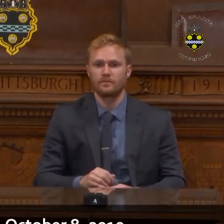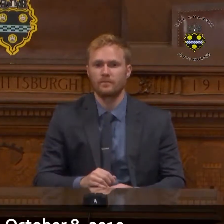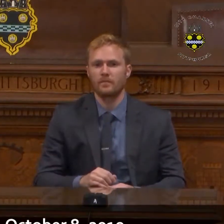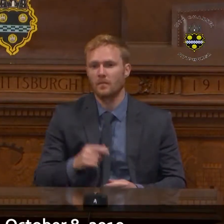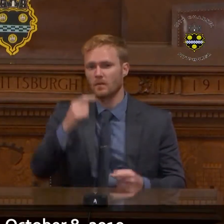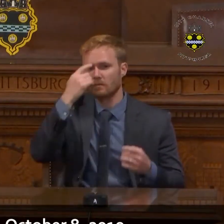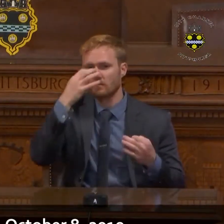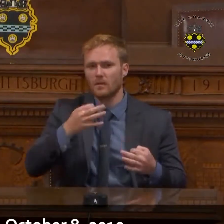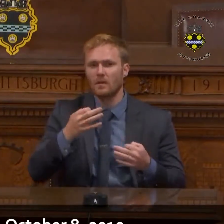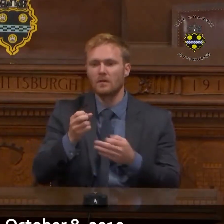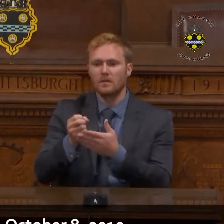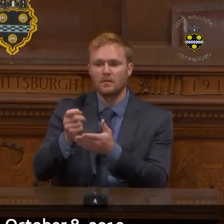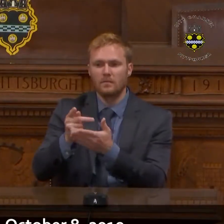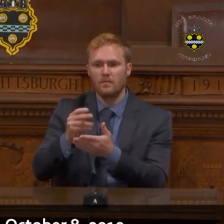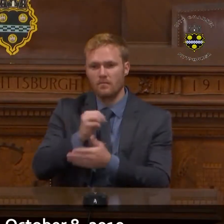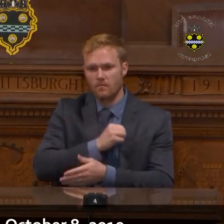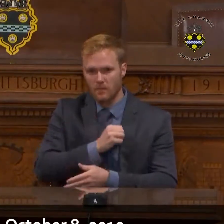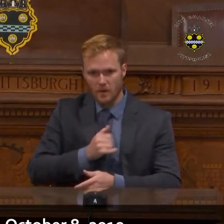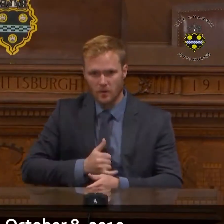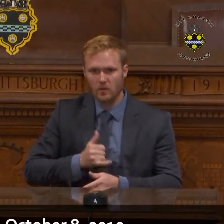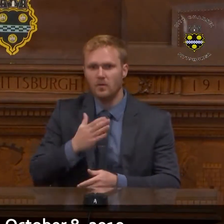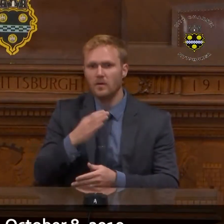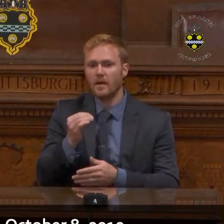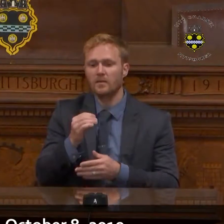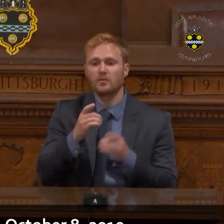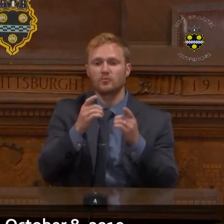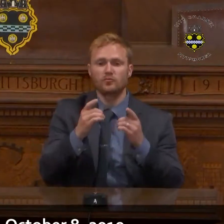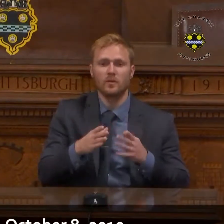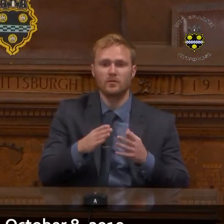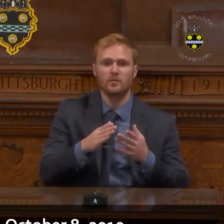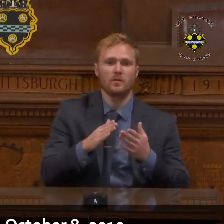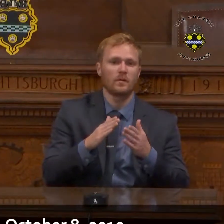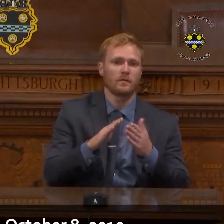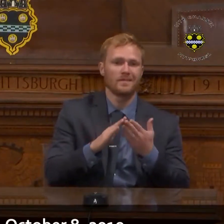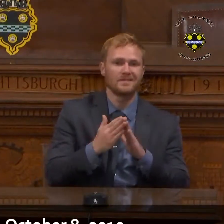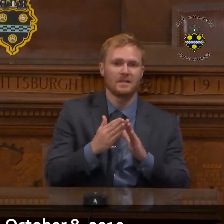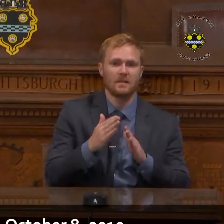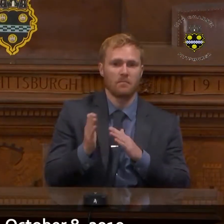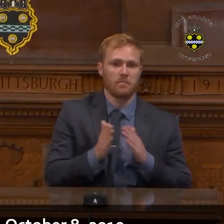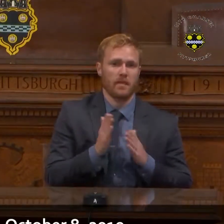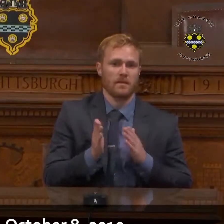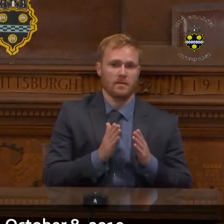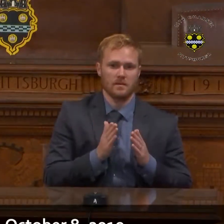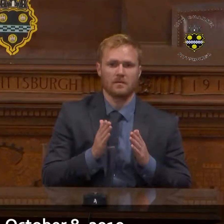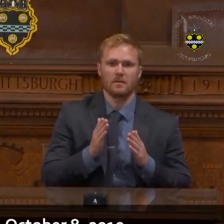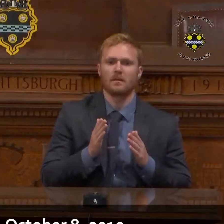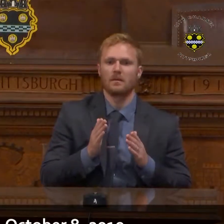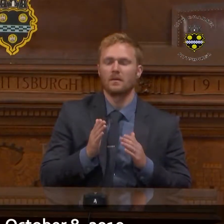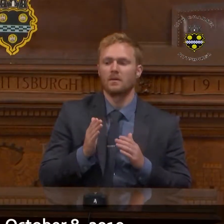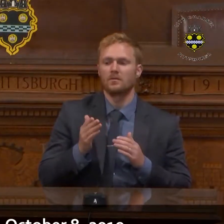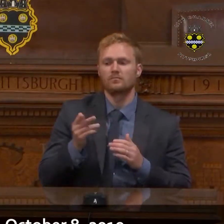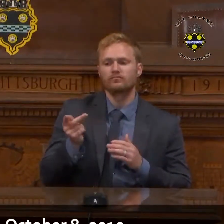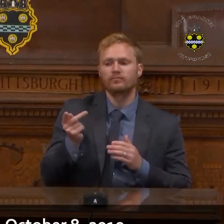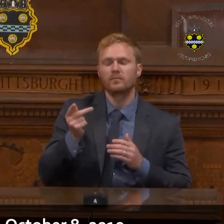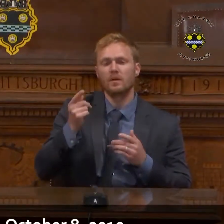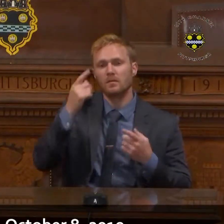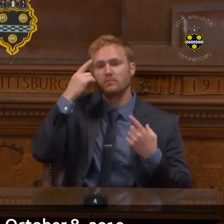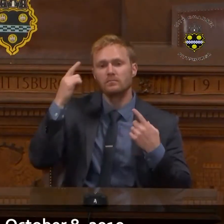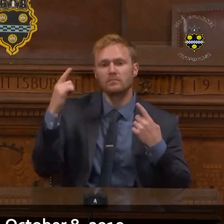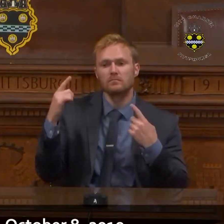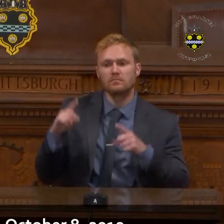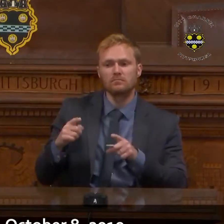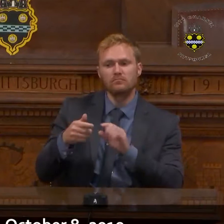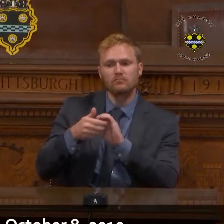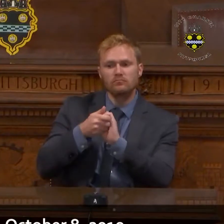2142, Resolution authorizing the mayor and the director of city planning to enter into a fellowship